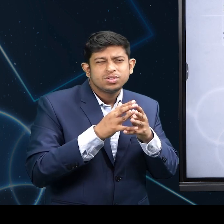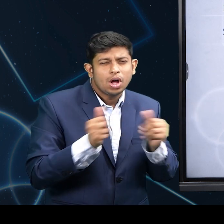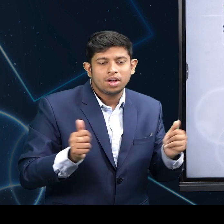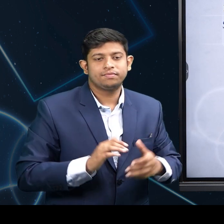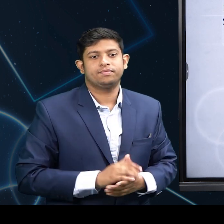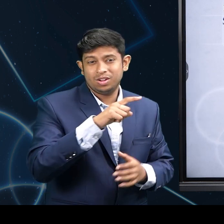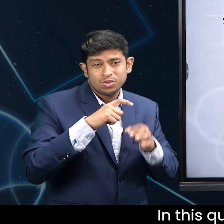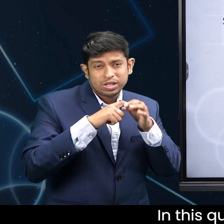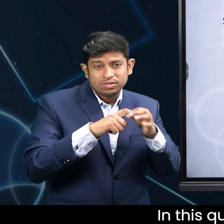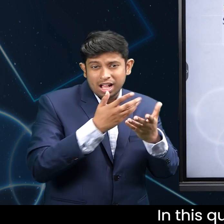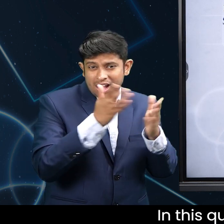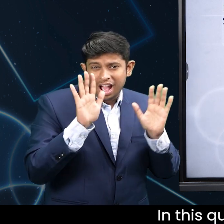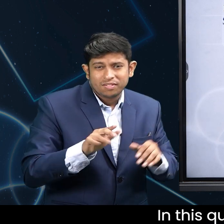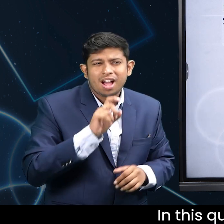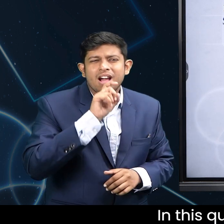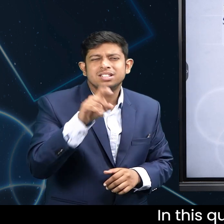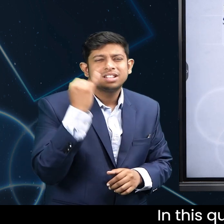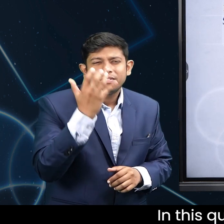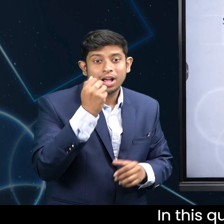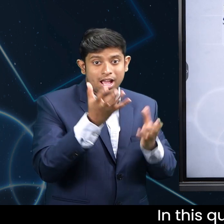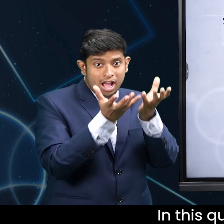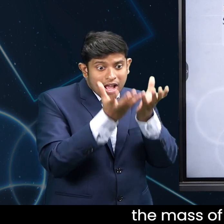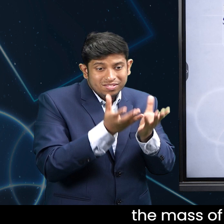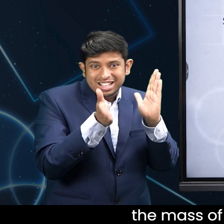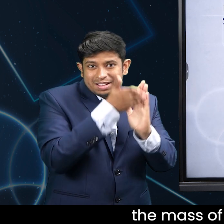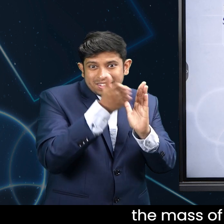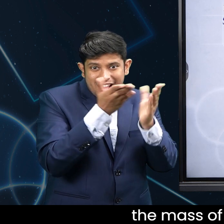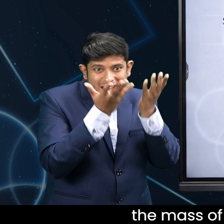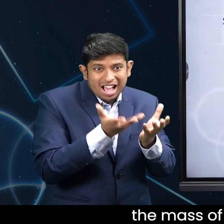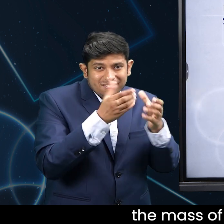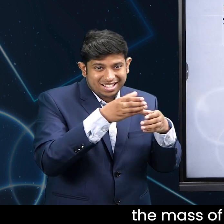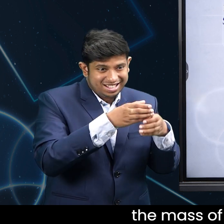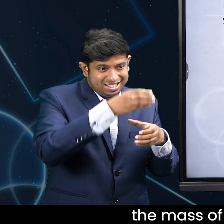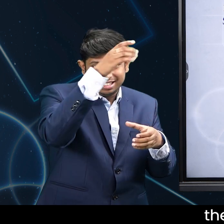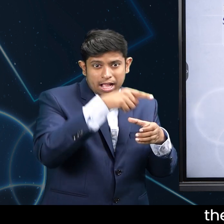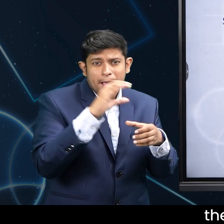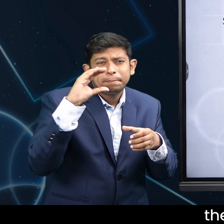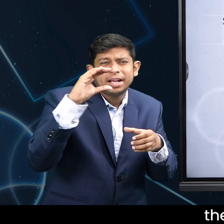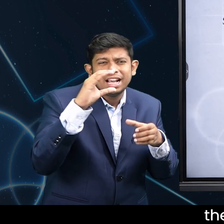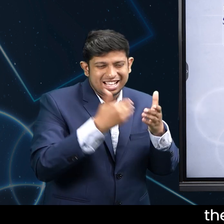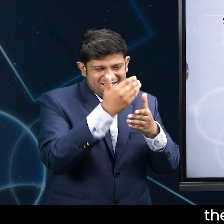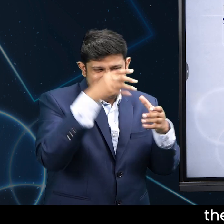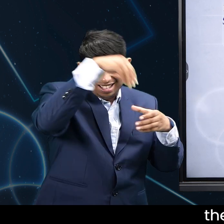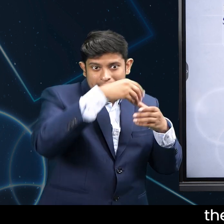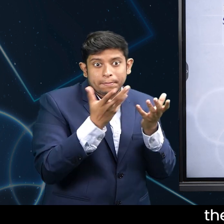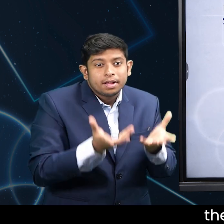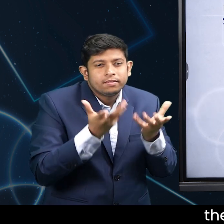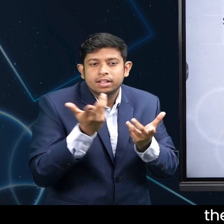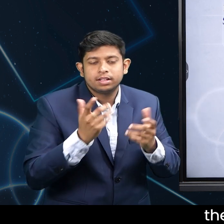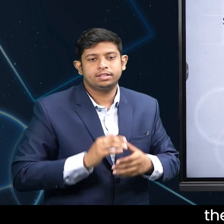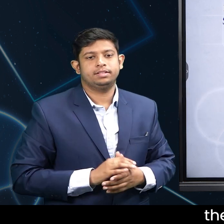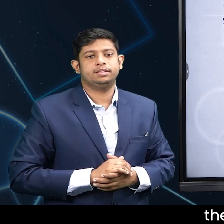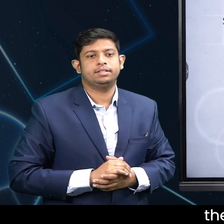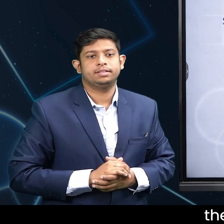Solution. In this question, they have asked to find the mass of the concrete and they have given the density of the concrete.